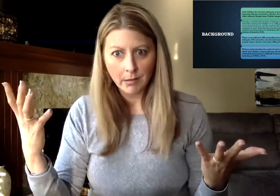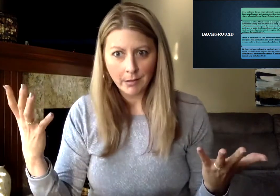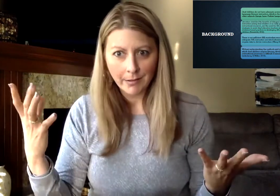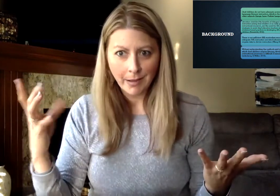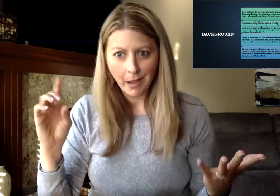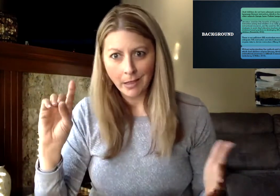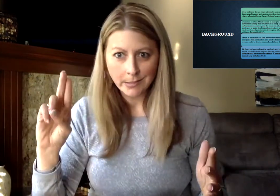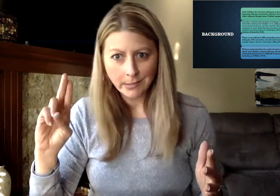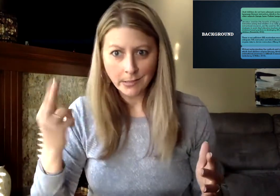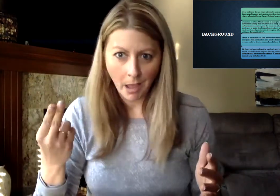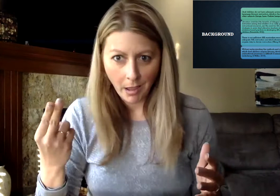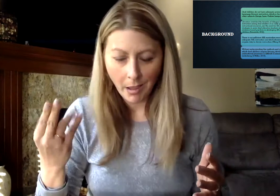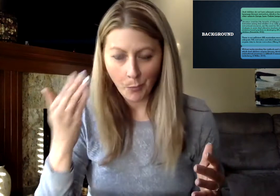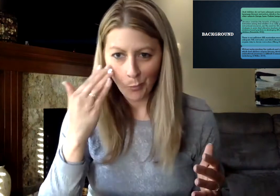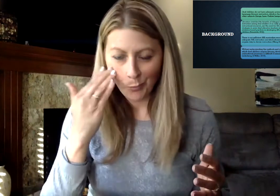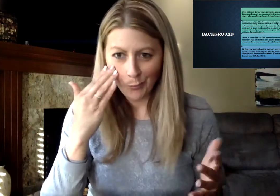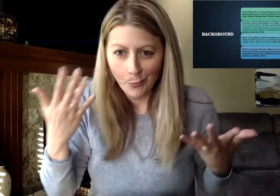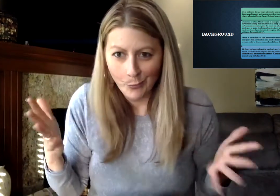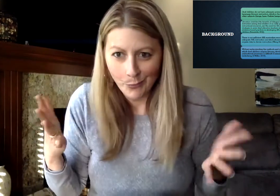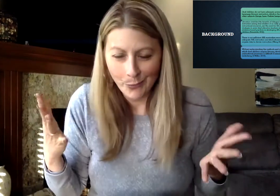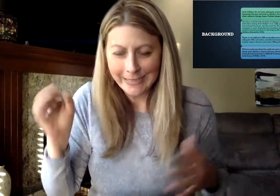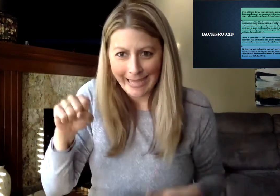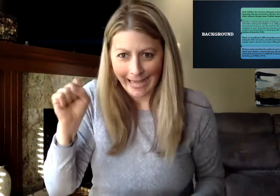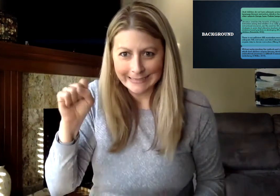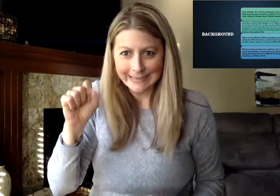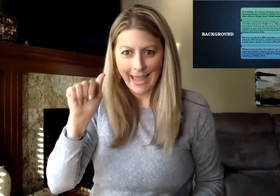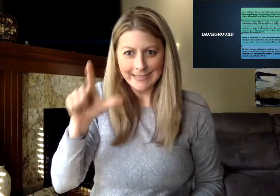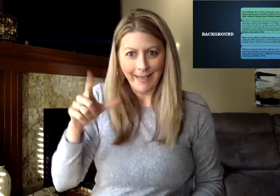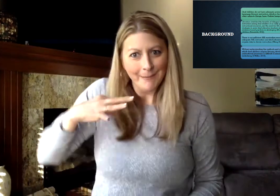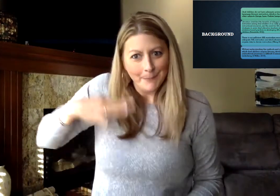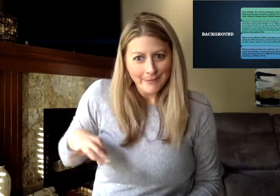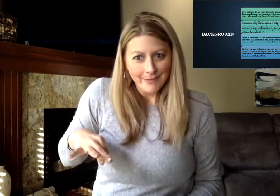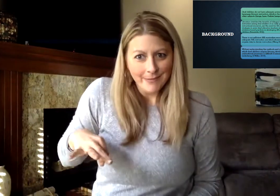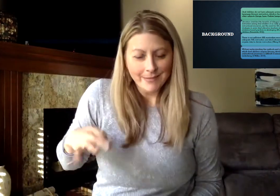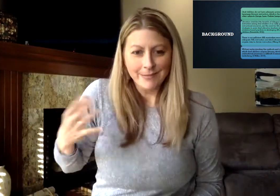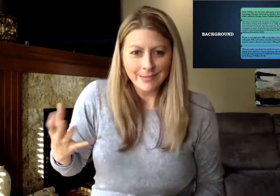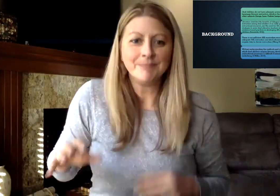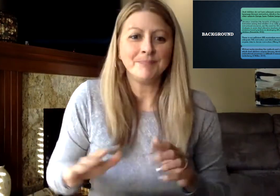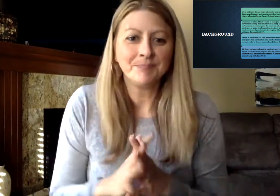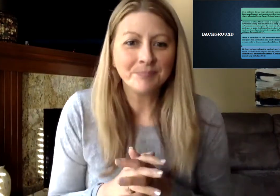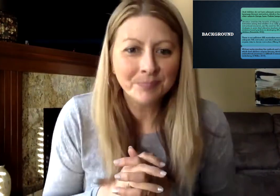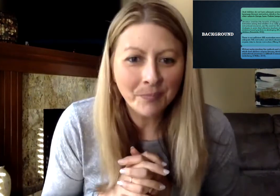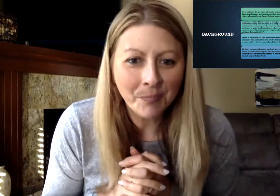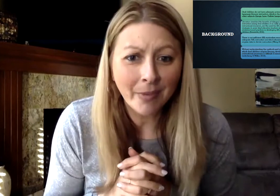deaf. Well, duh, we already knew that. Yeah, ASL is a big benefit.